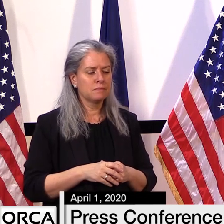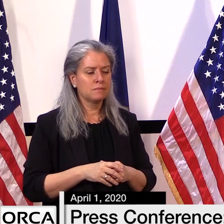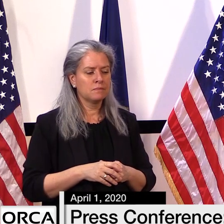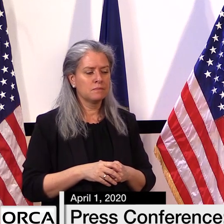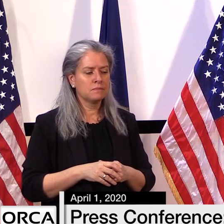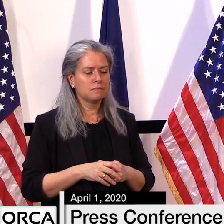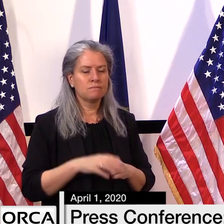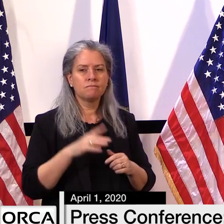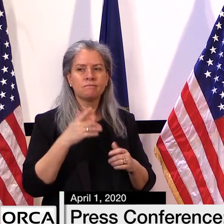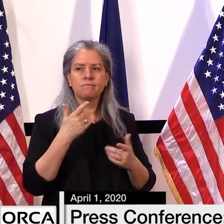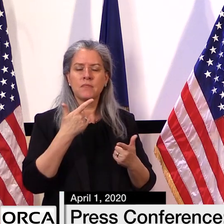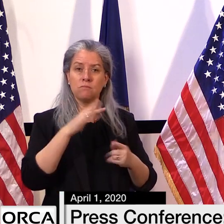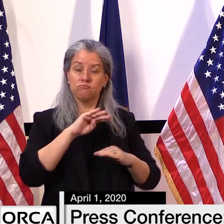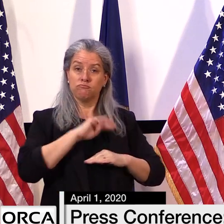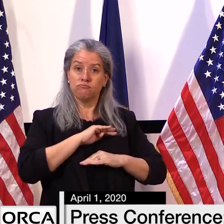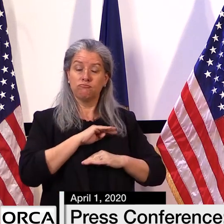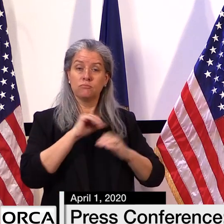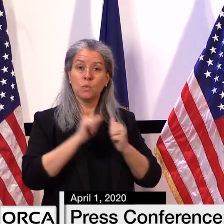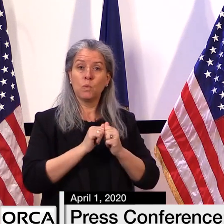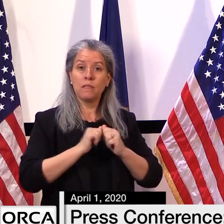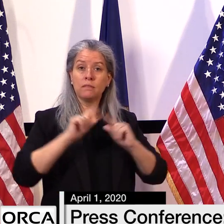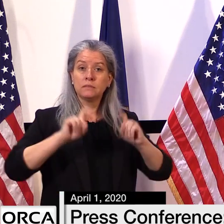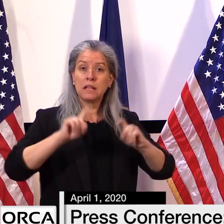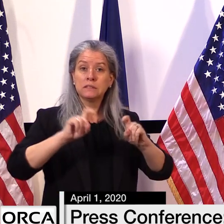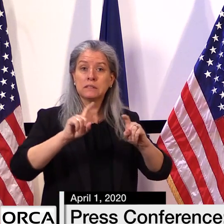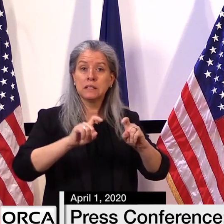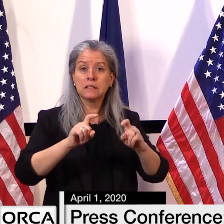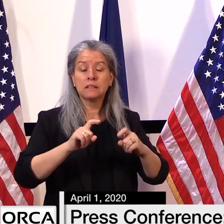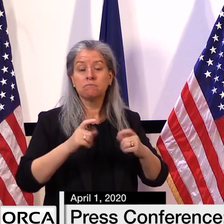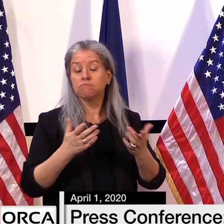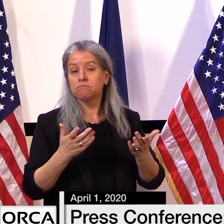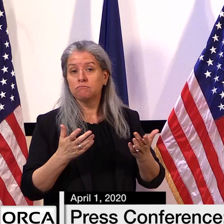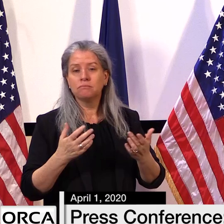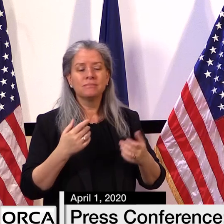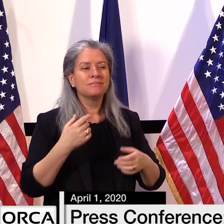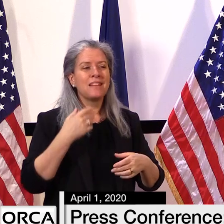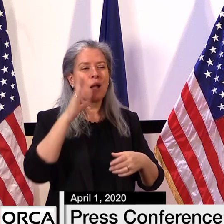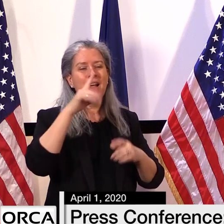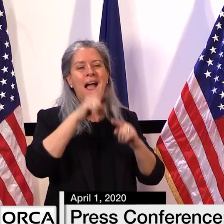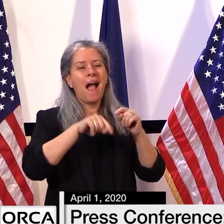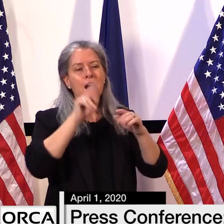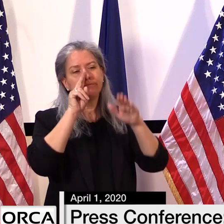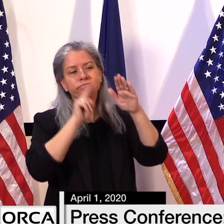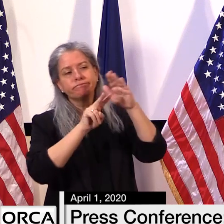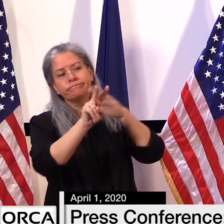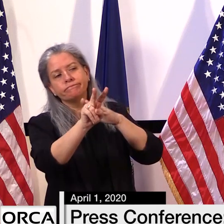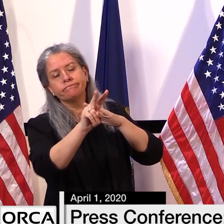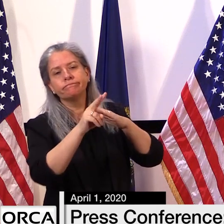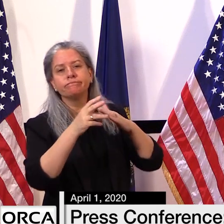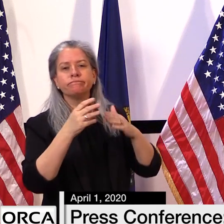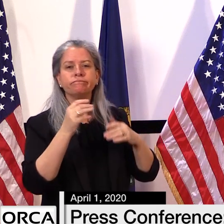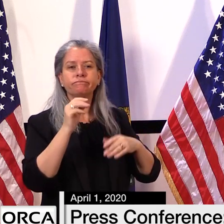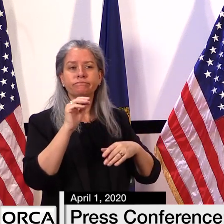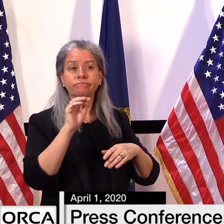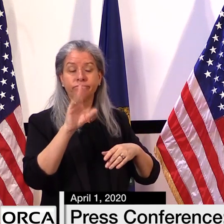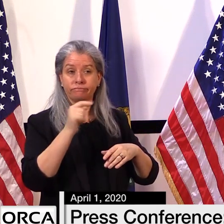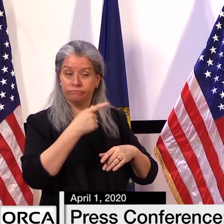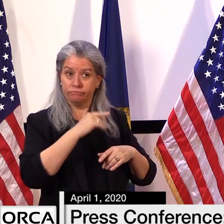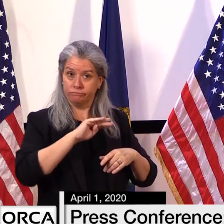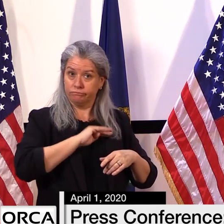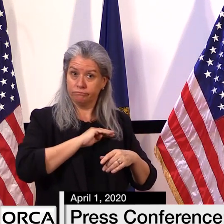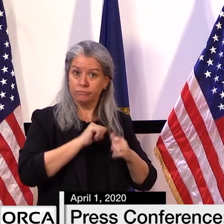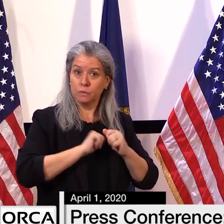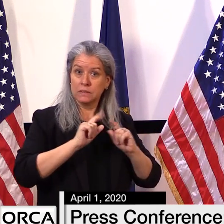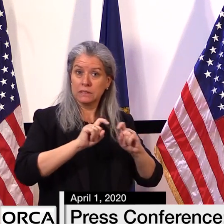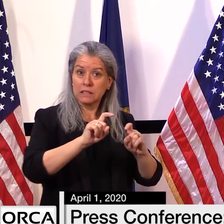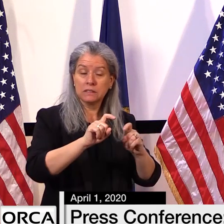are you with the state testing ability? And I know you can't really speak much ahead, but just you, if you are currently satisfied, do you